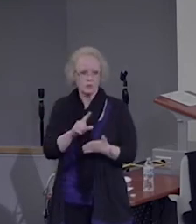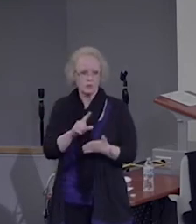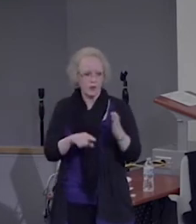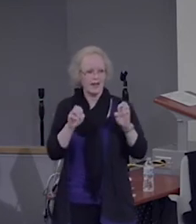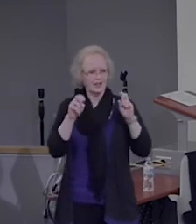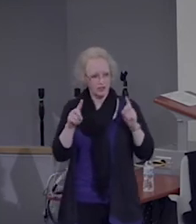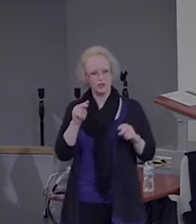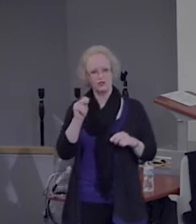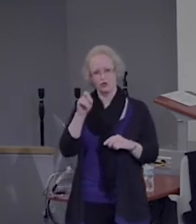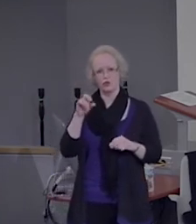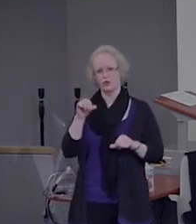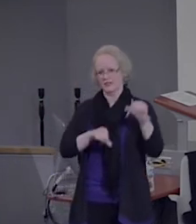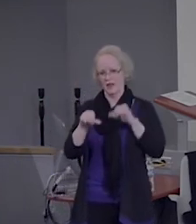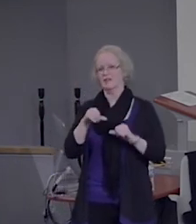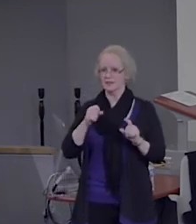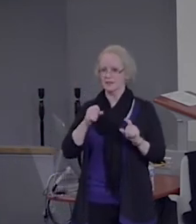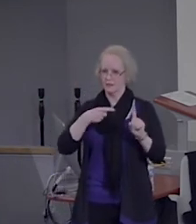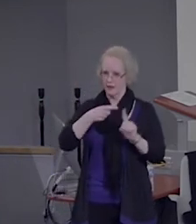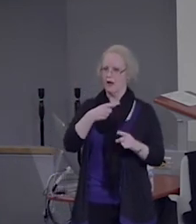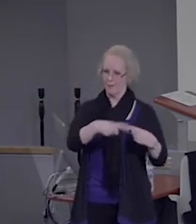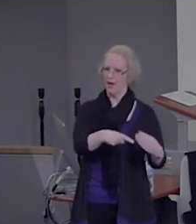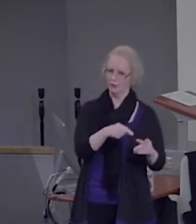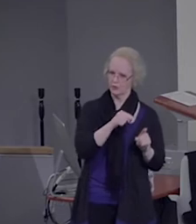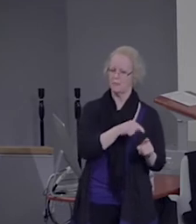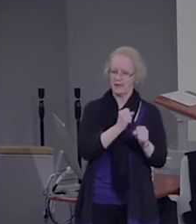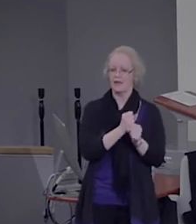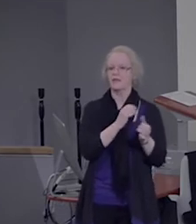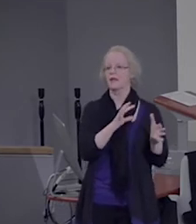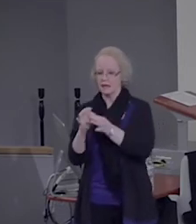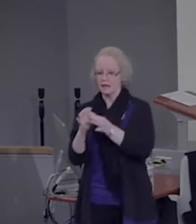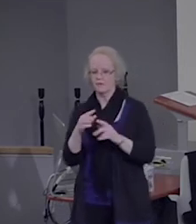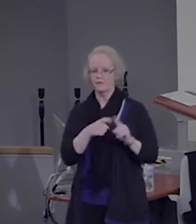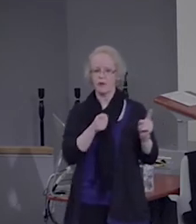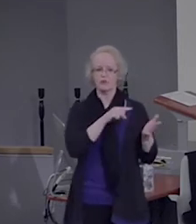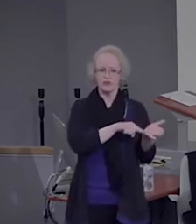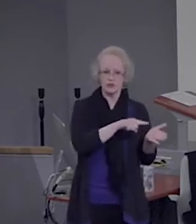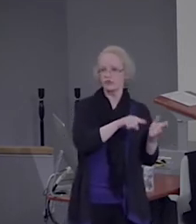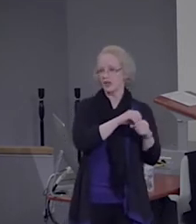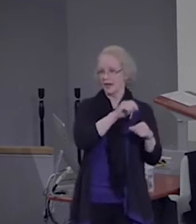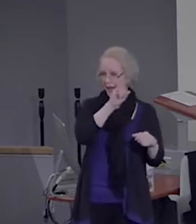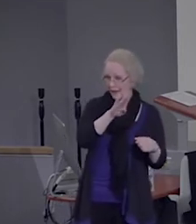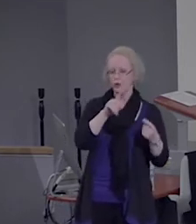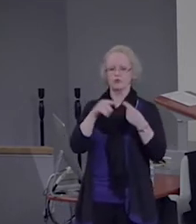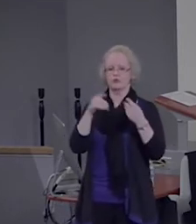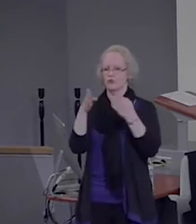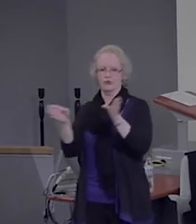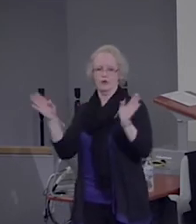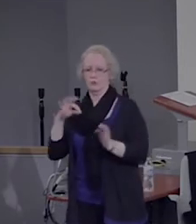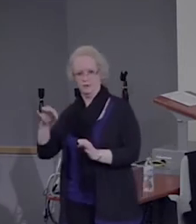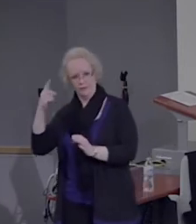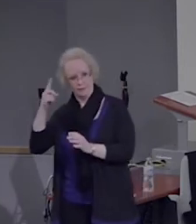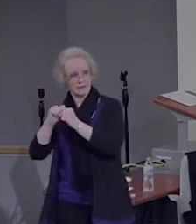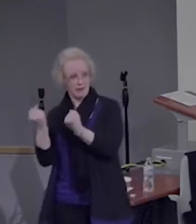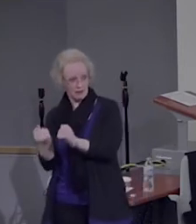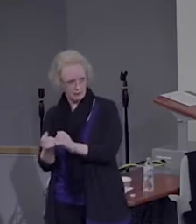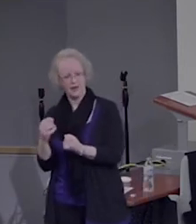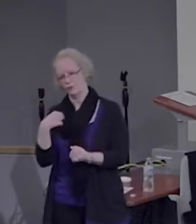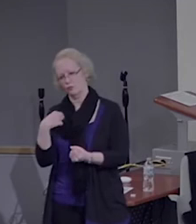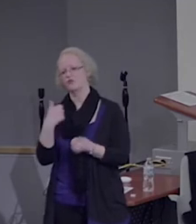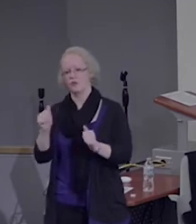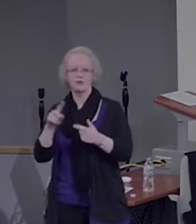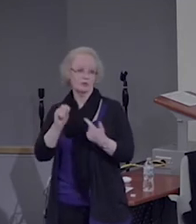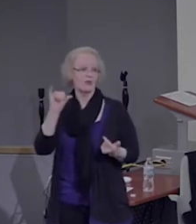neuroscience is about making those links from the research that's being done in the lab to the greater good of society and we're going to try to